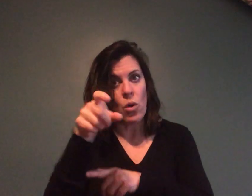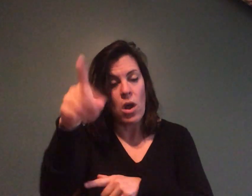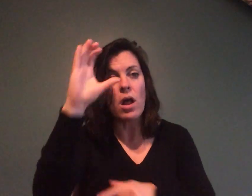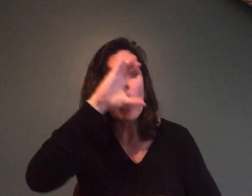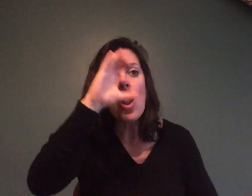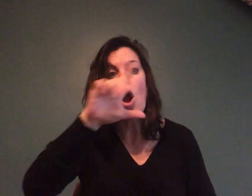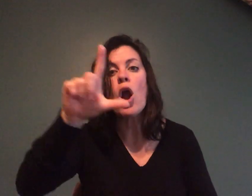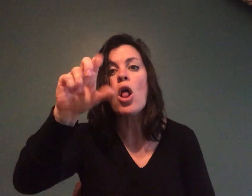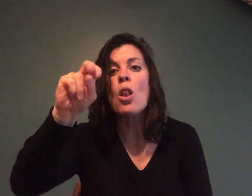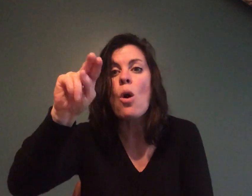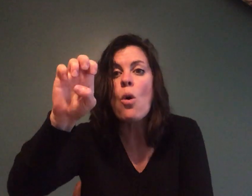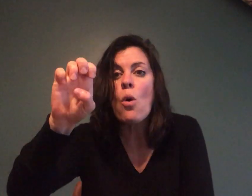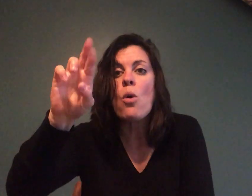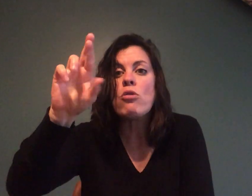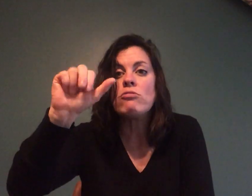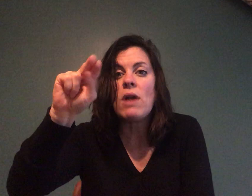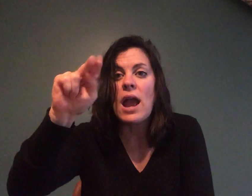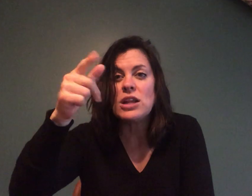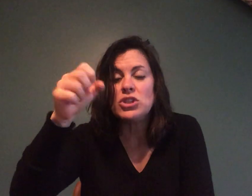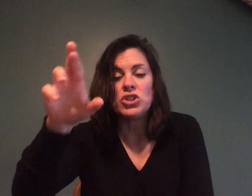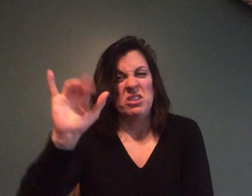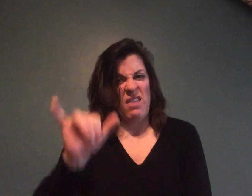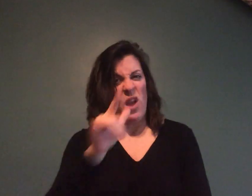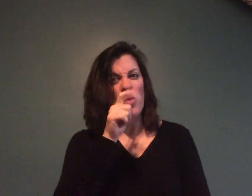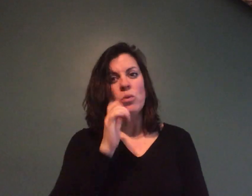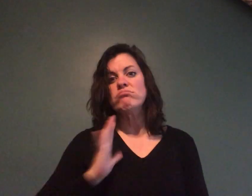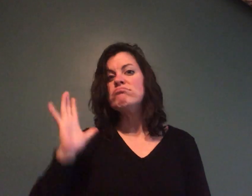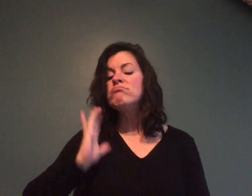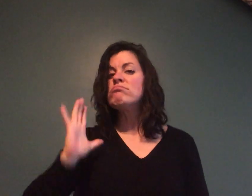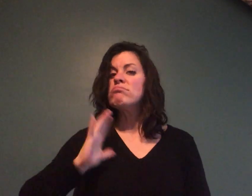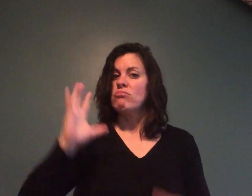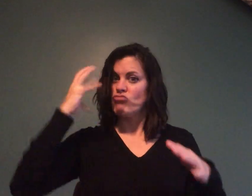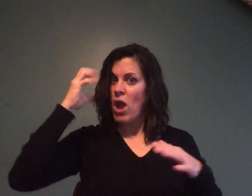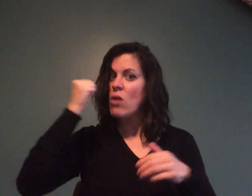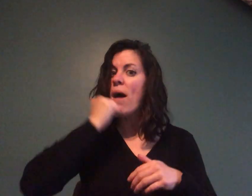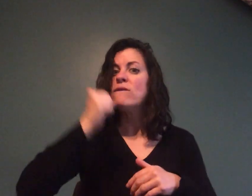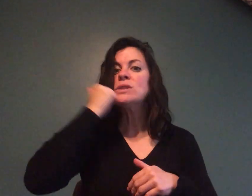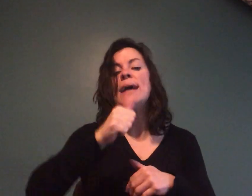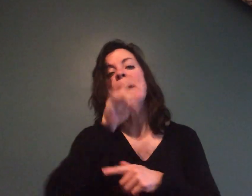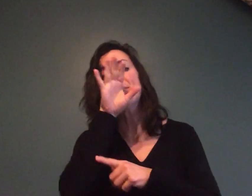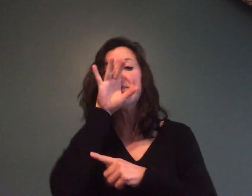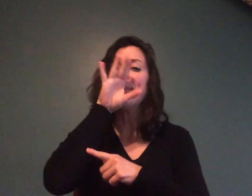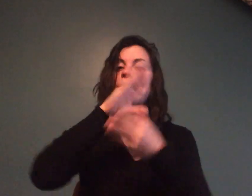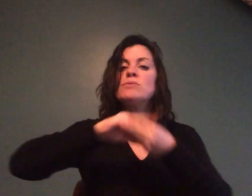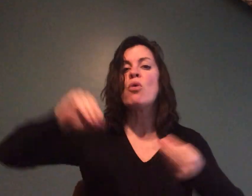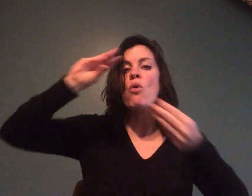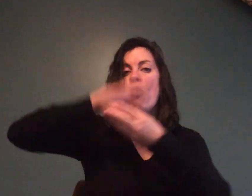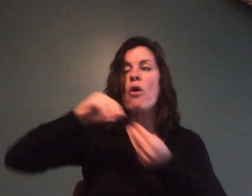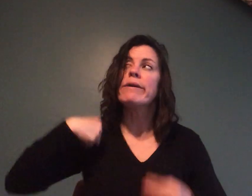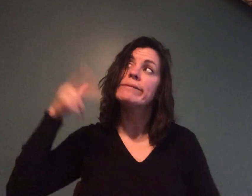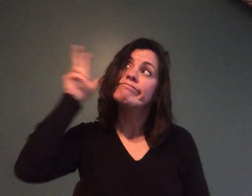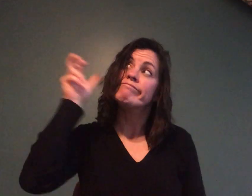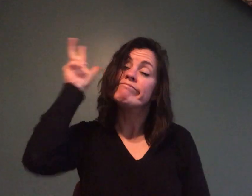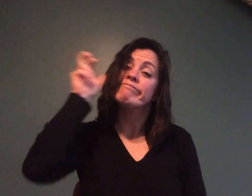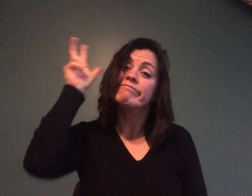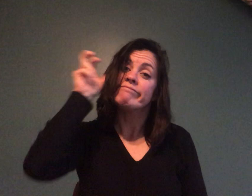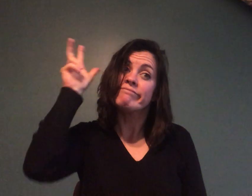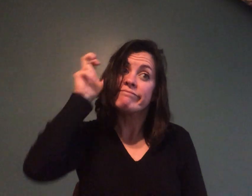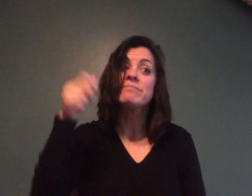Well, one week I went to plug in my radio, and the cord looked a little messed up. And I showed it to my mom, and